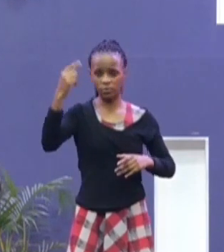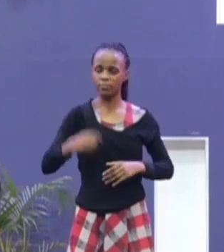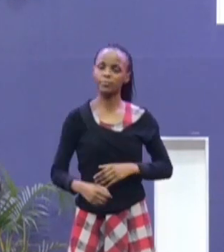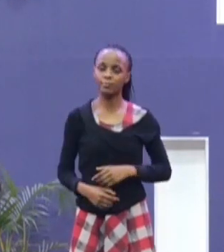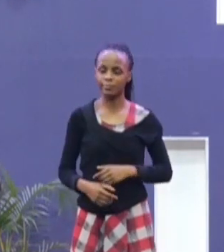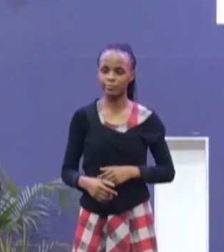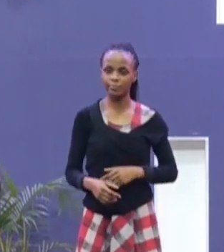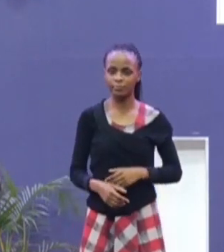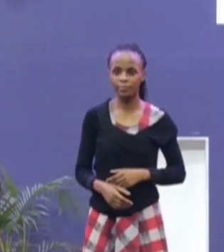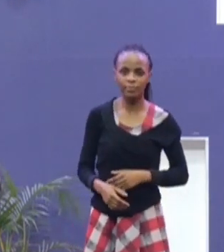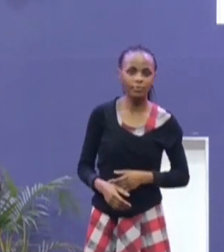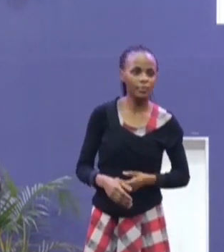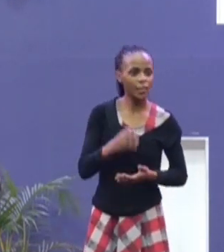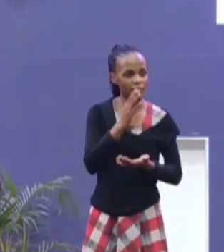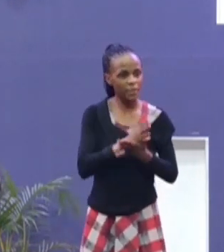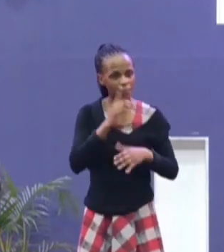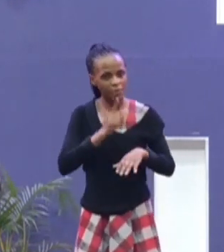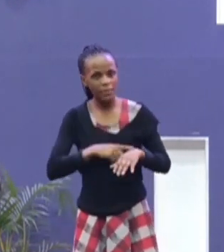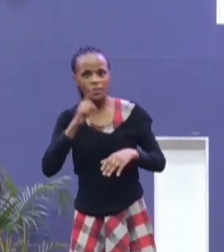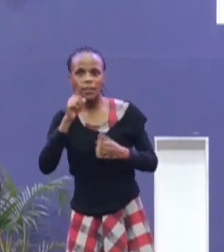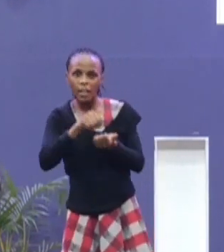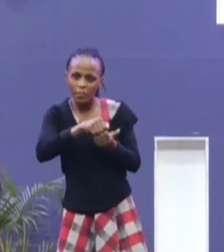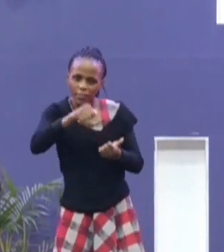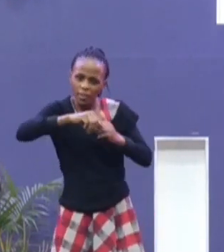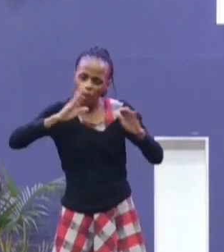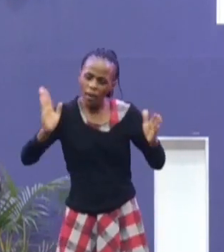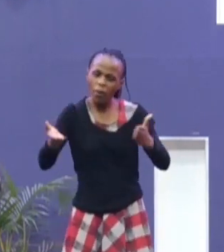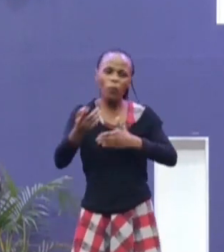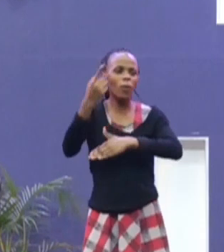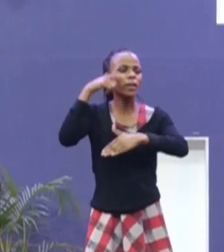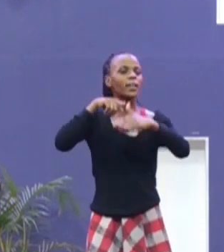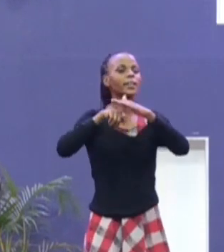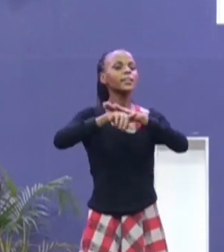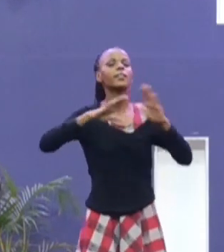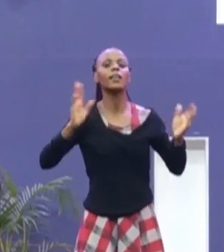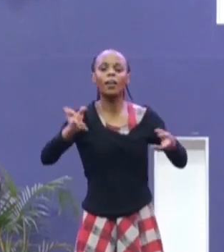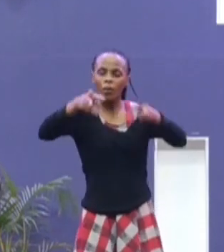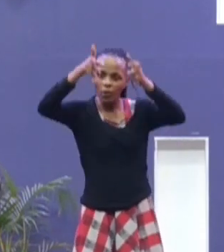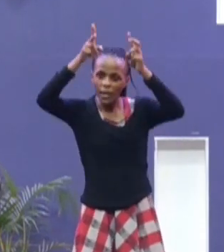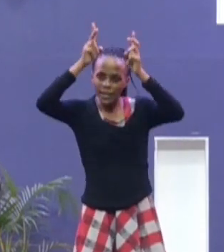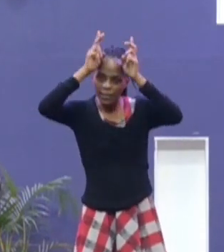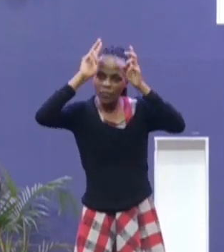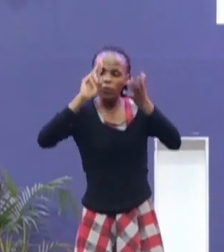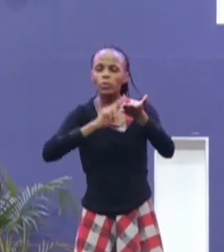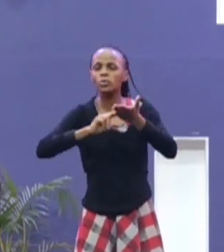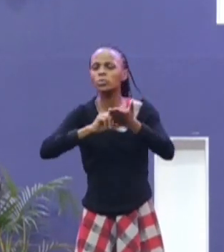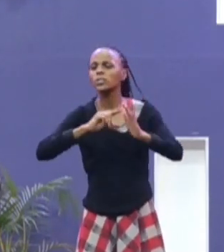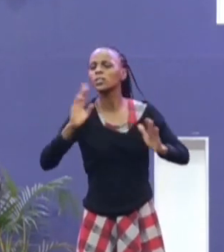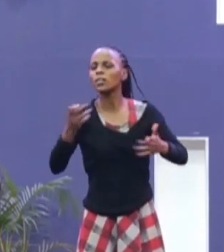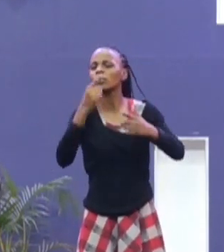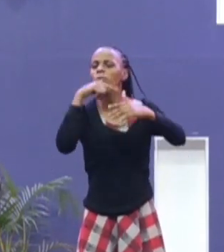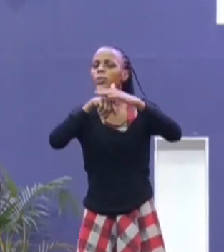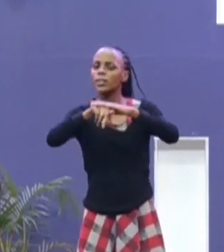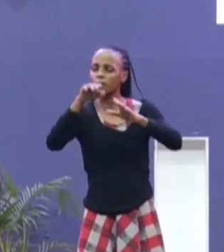ziri okuyita mu birooto ebyo. At times he reveals to us the entry points that the devil used to access our lives.